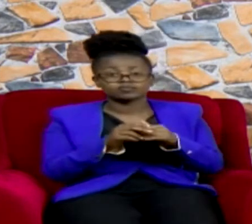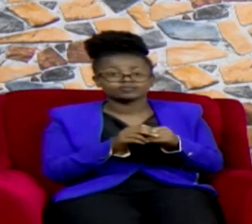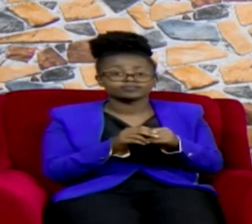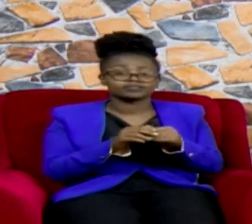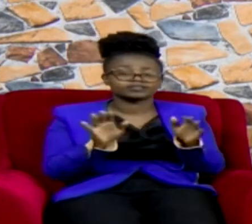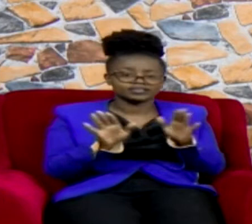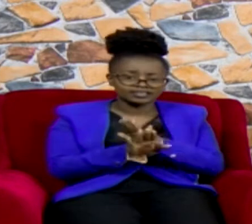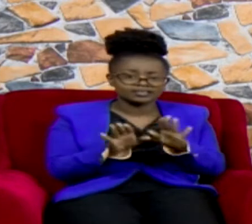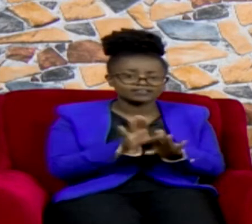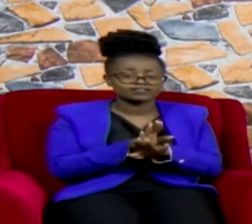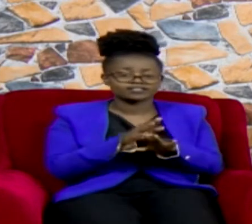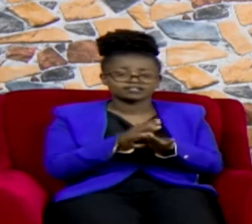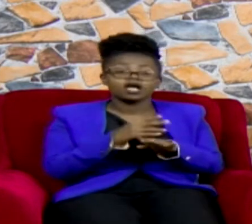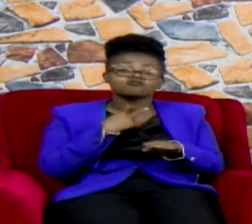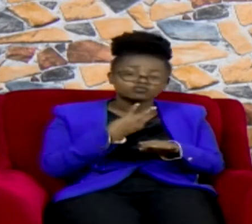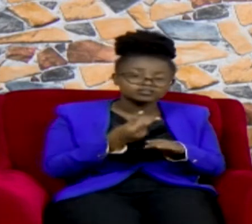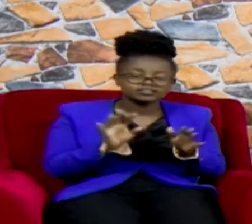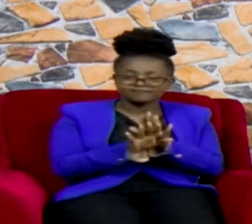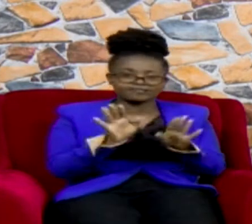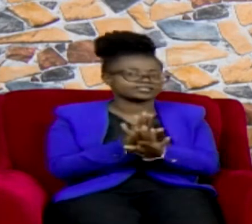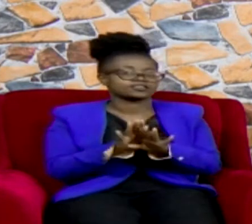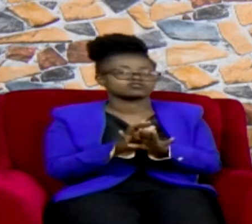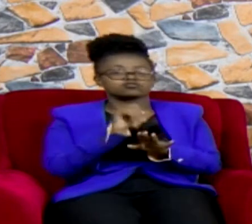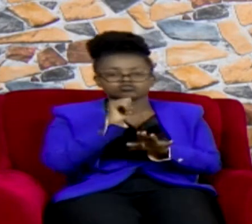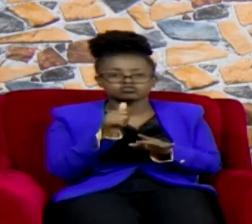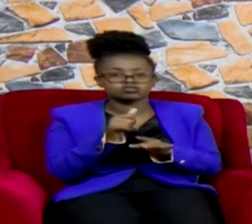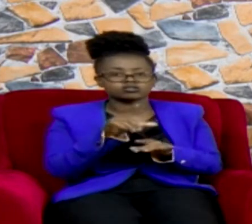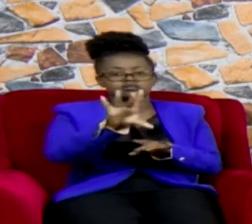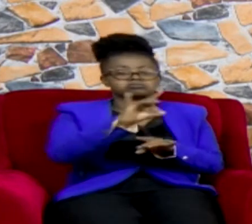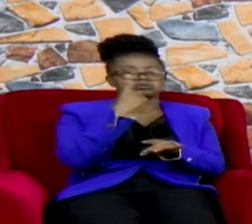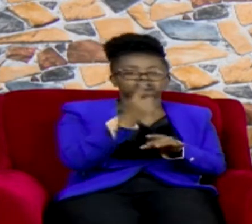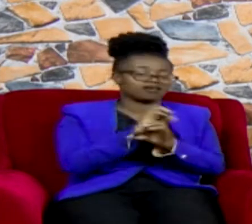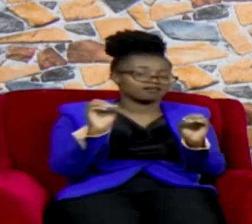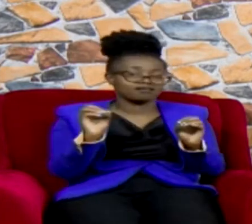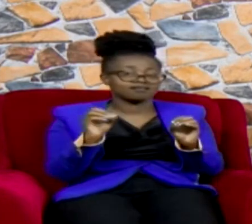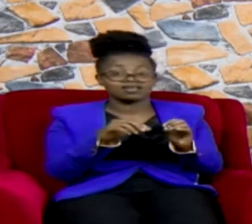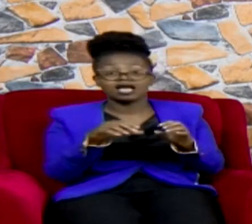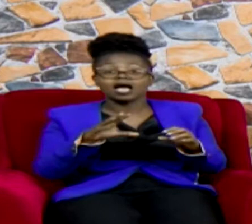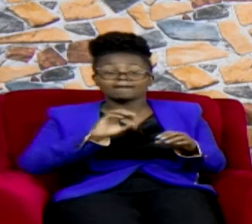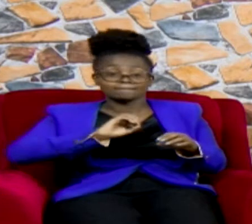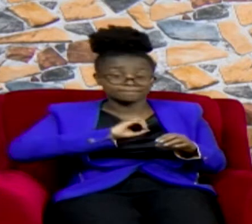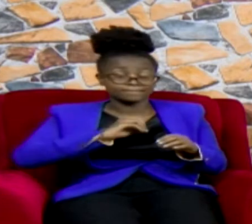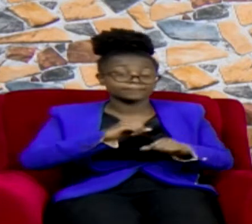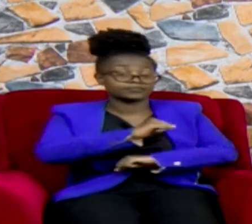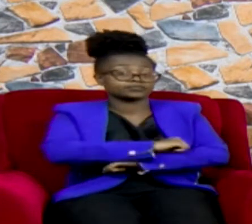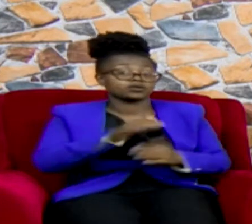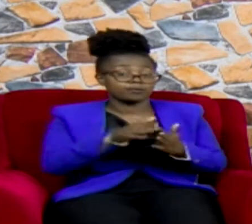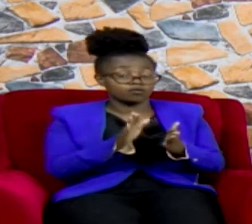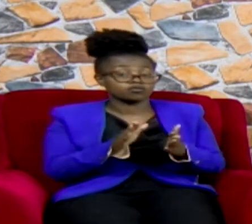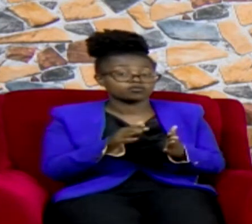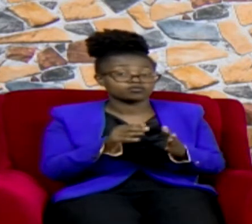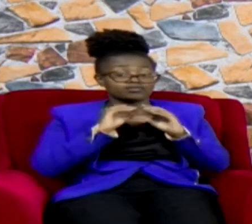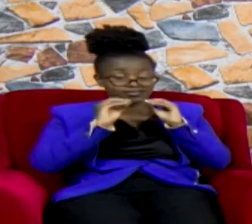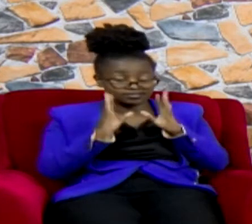tactile, auditory. Okay. So you don't pick one. Okay. But in our school, mostly